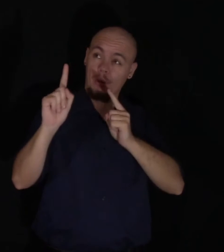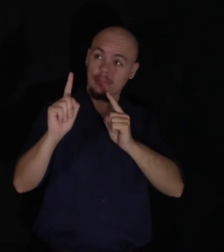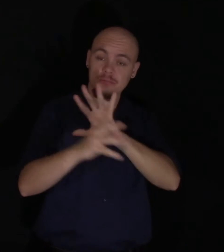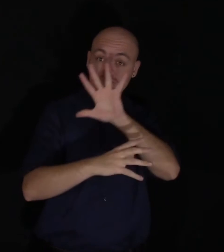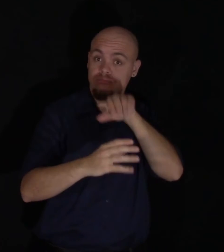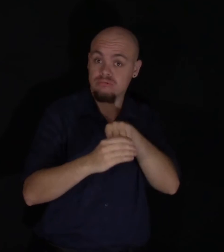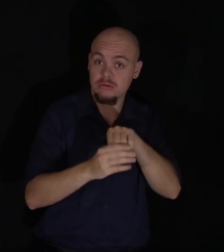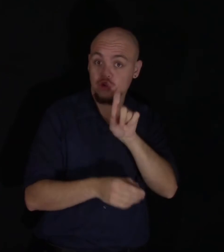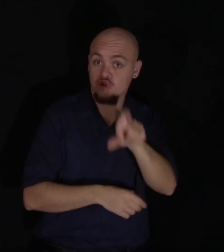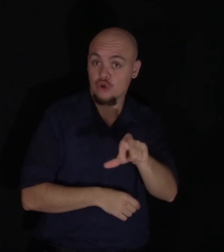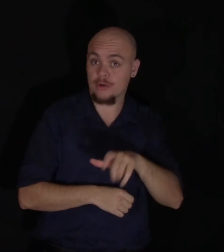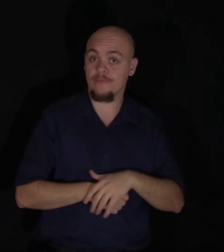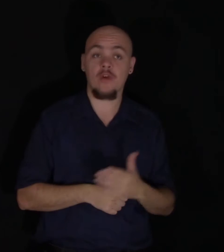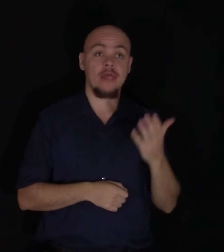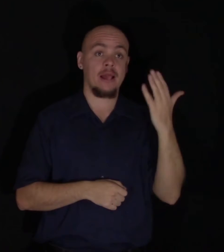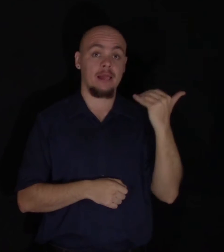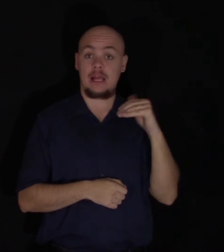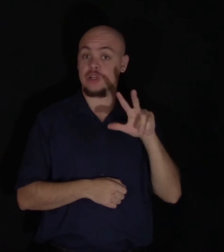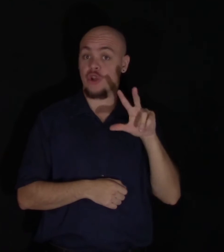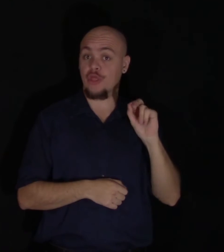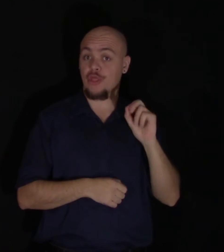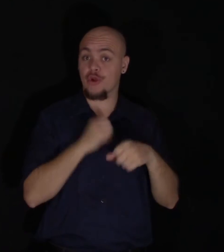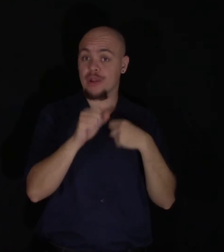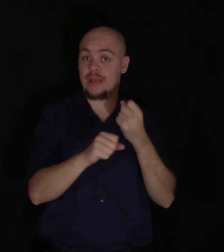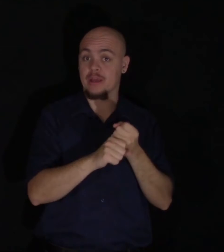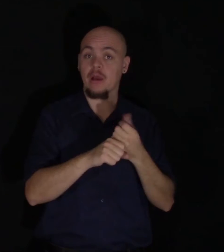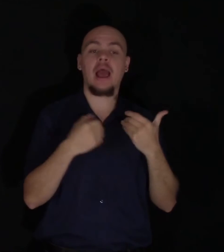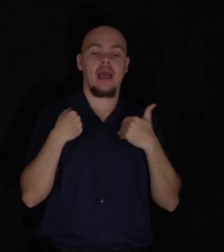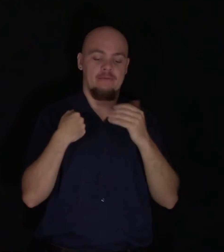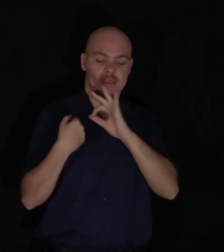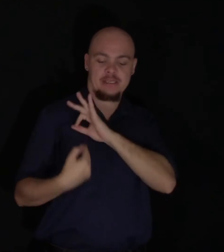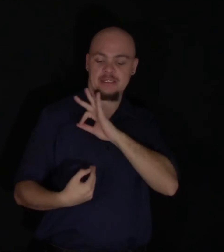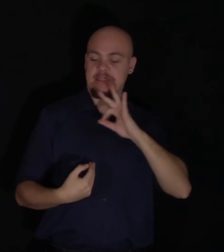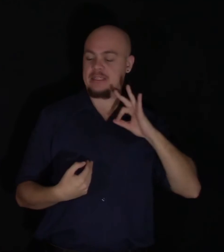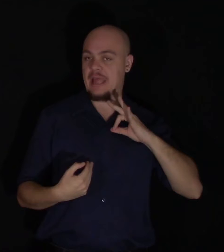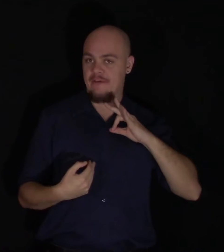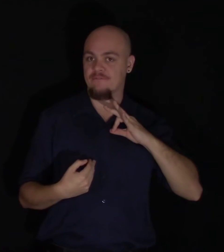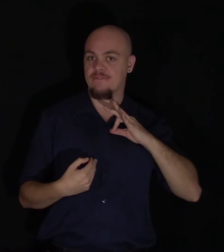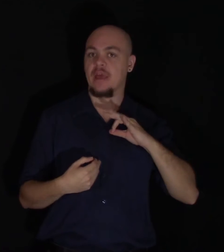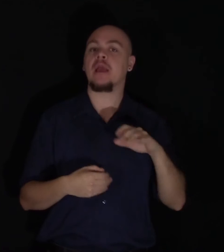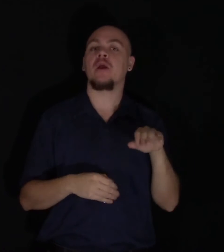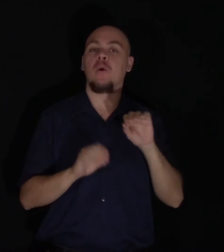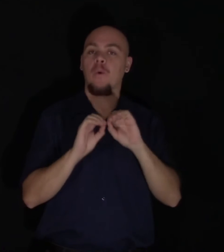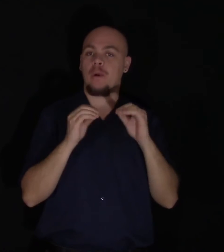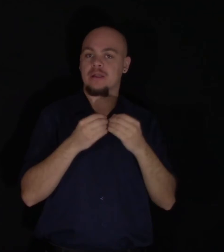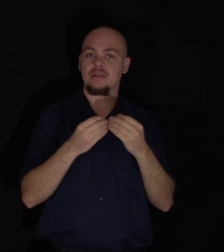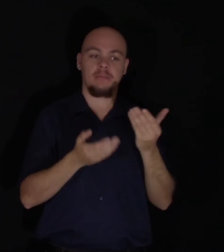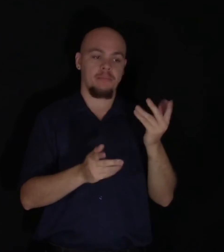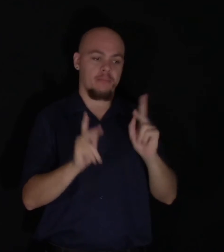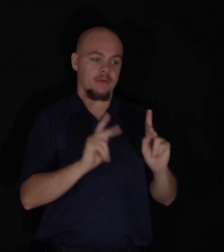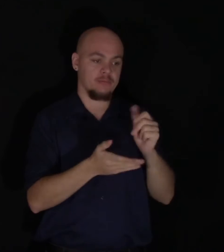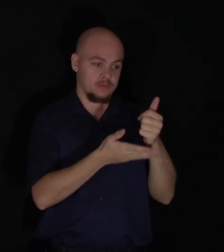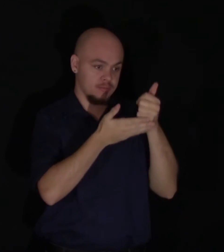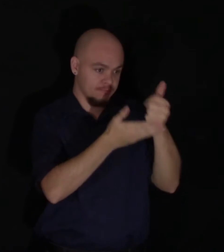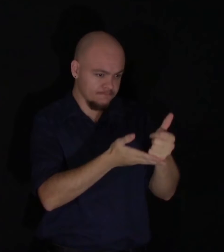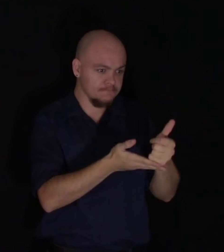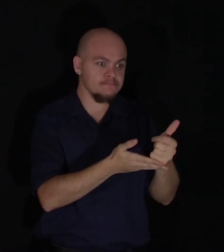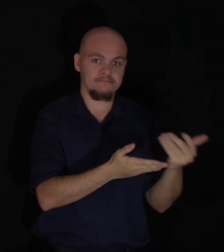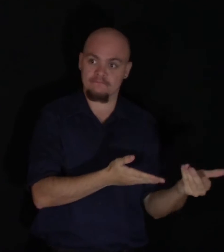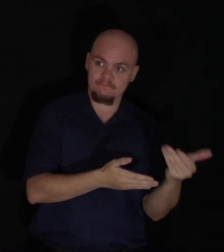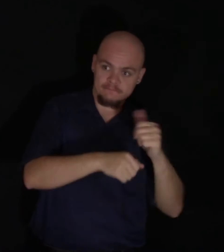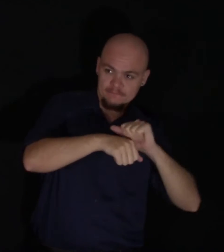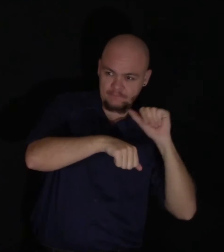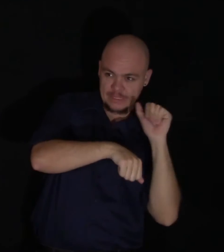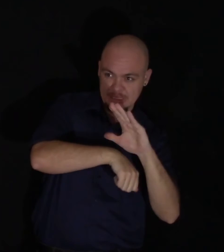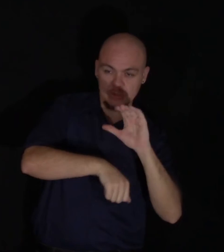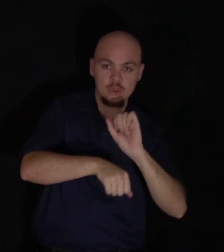3 decades, I have been running a really successful staffing organization. We get people jobs. And this concept